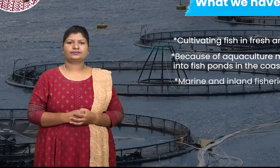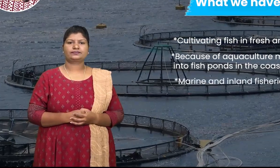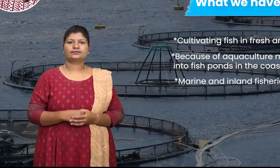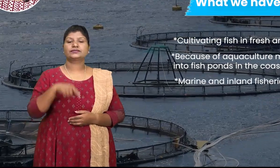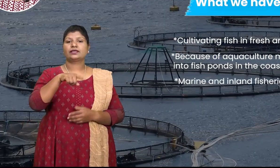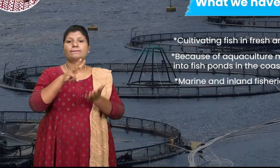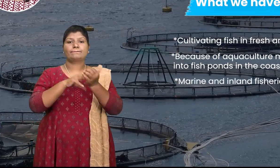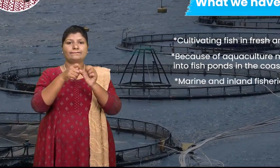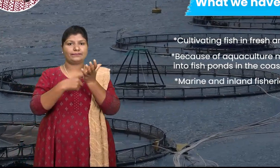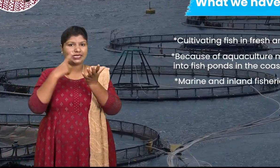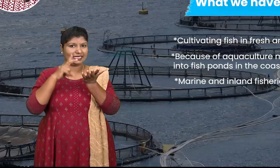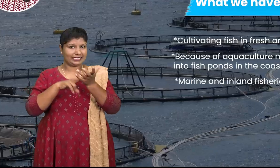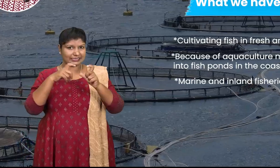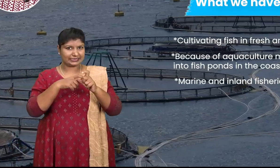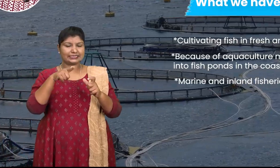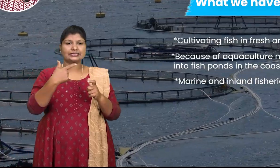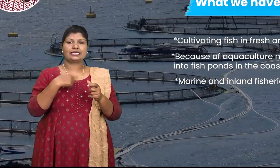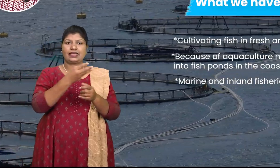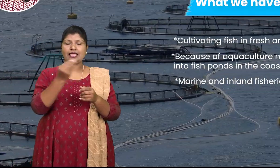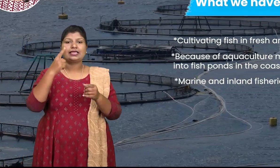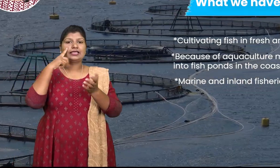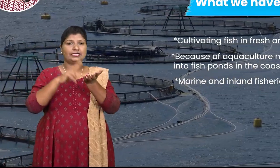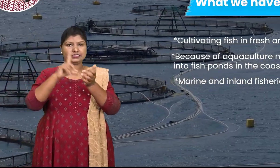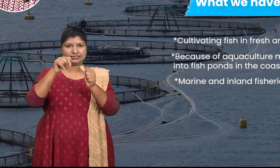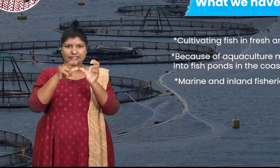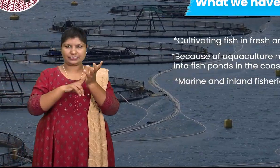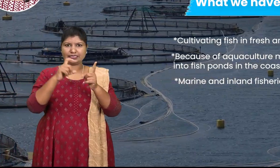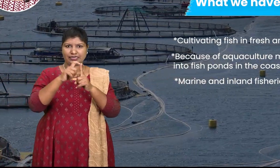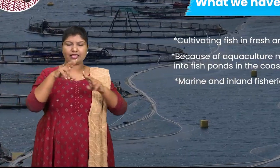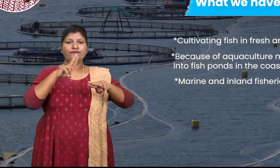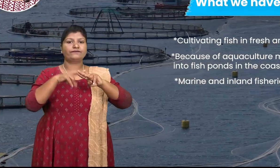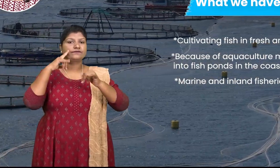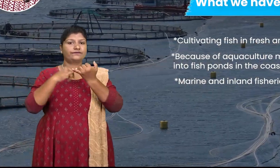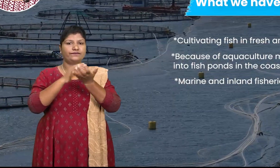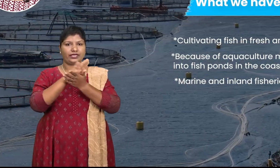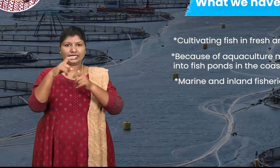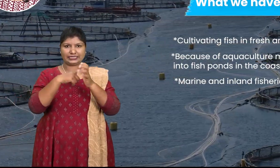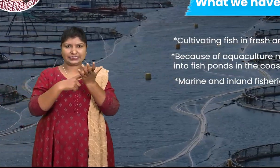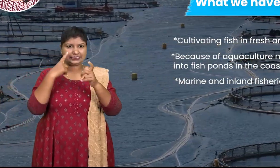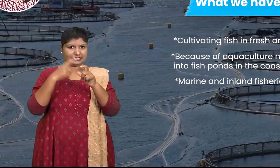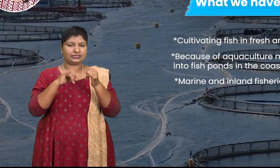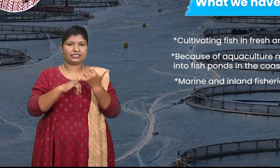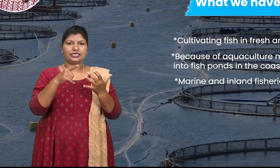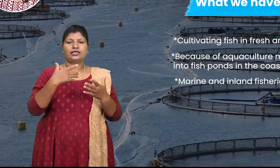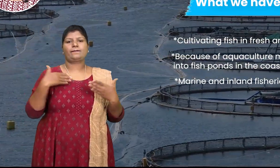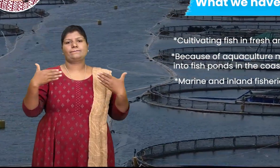Marine and inland fisheries meet the global food needs.